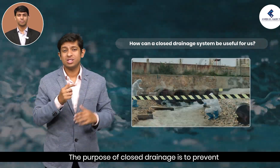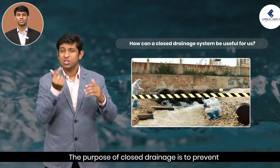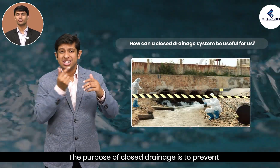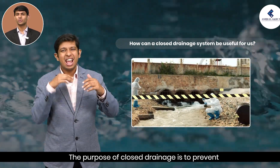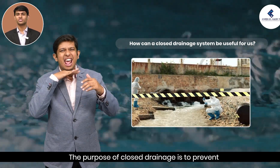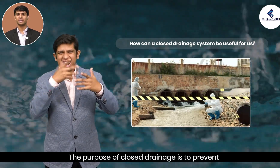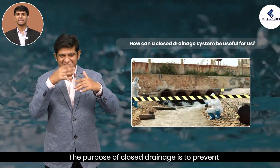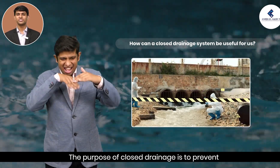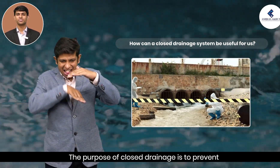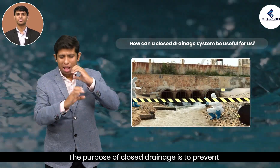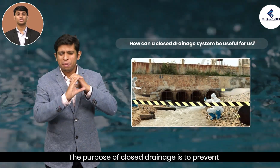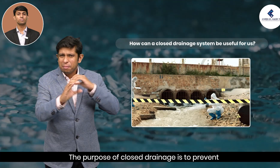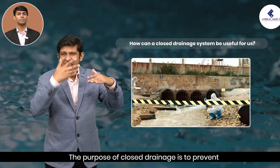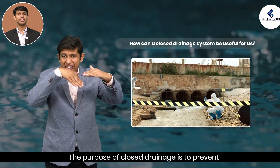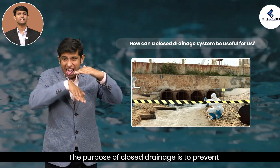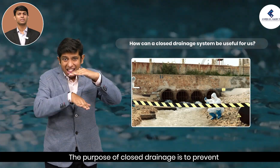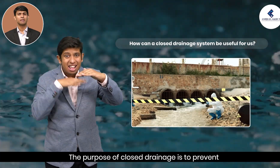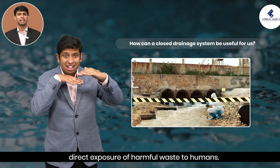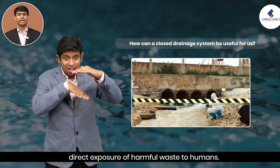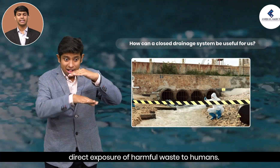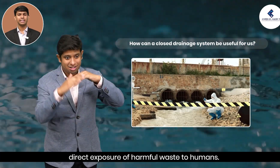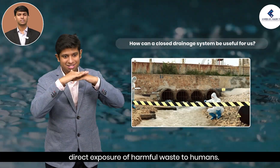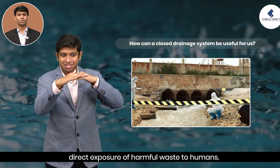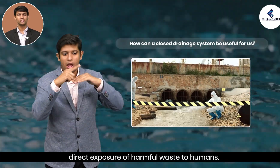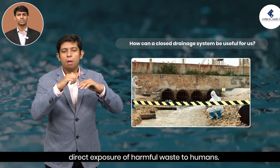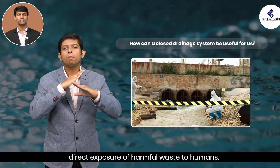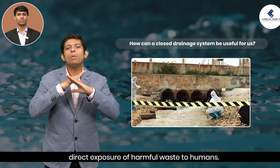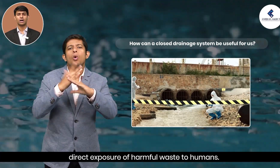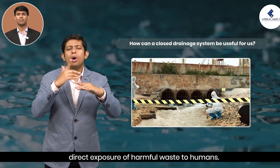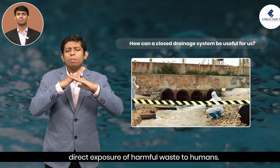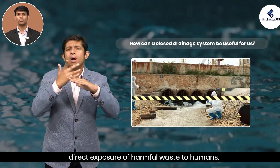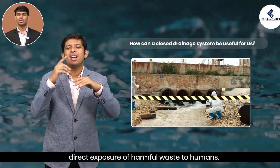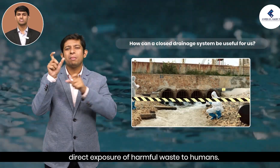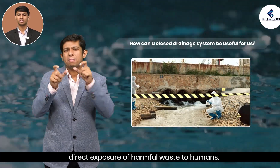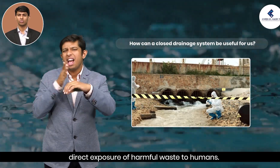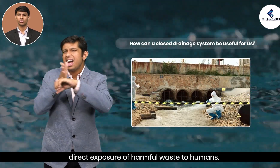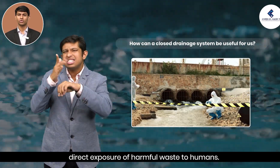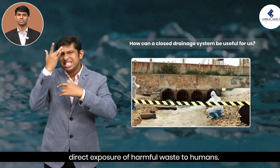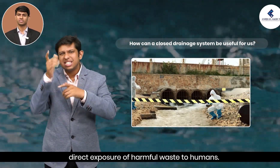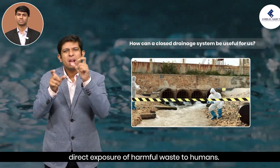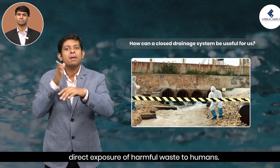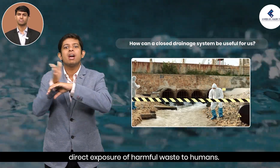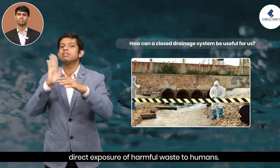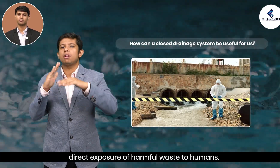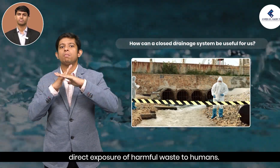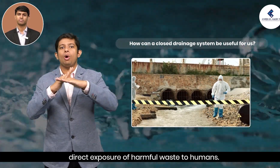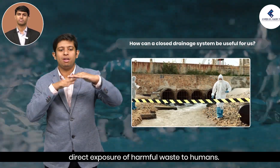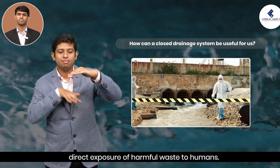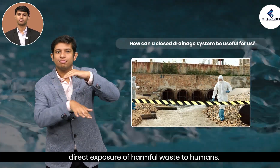The purpose of closed drainage is to prevent direct exposure of harmful waste to humans.